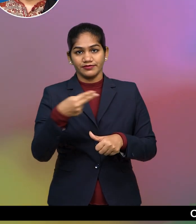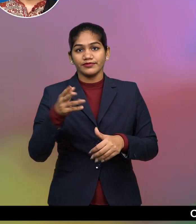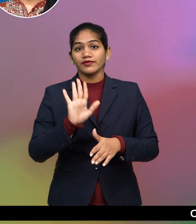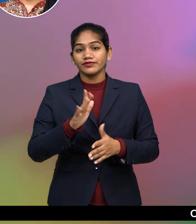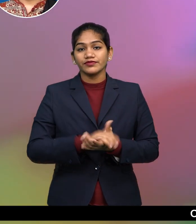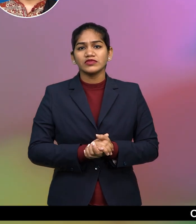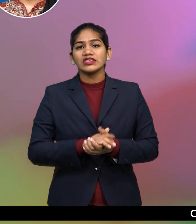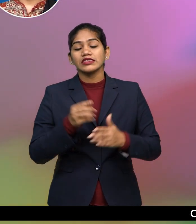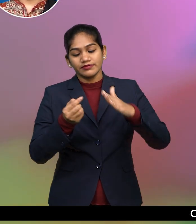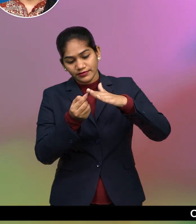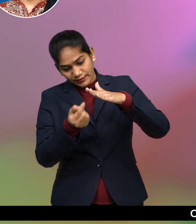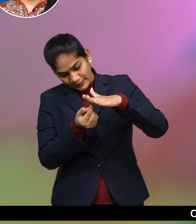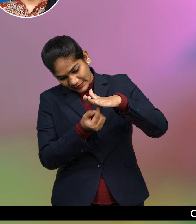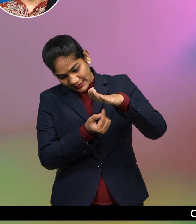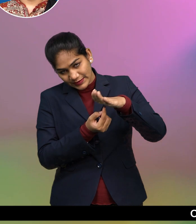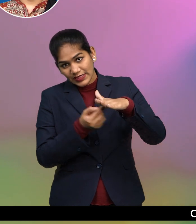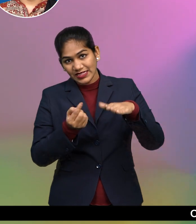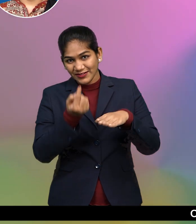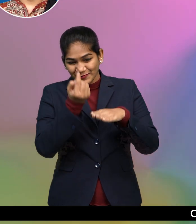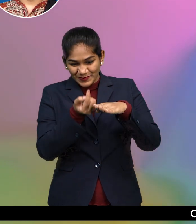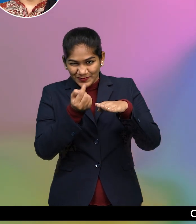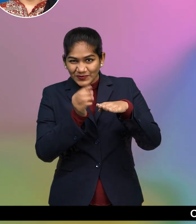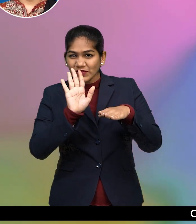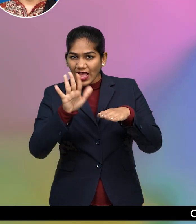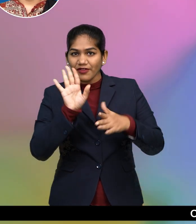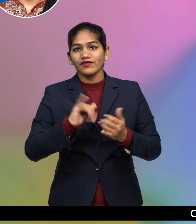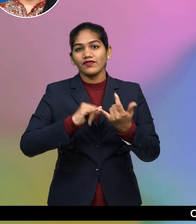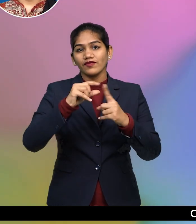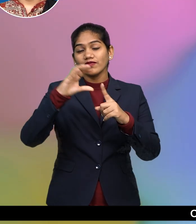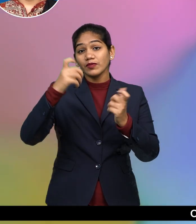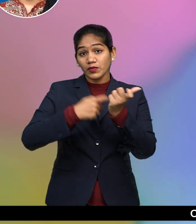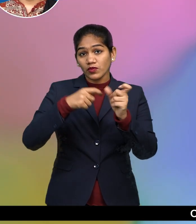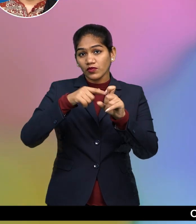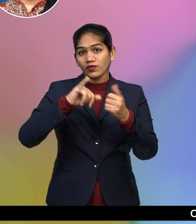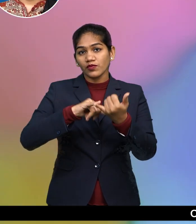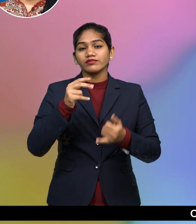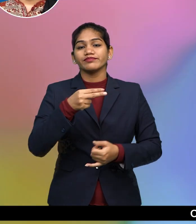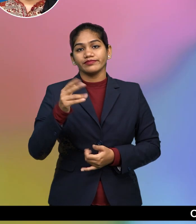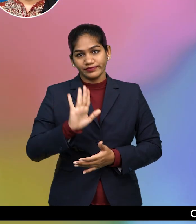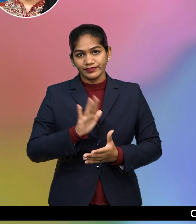containing spores.